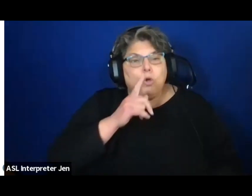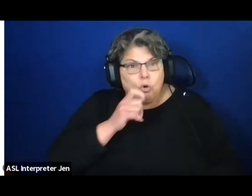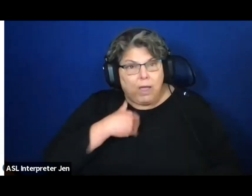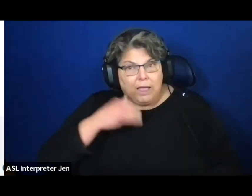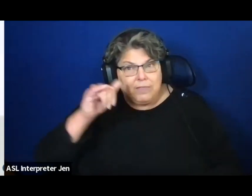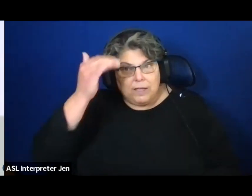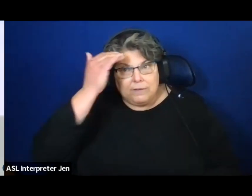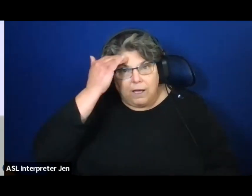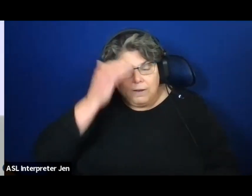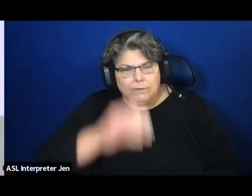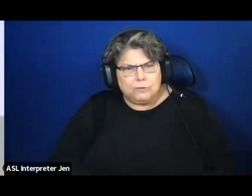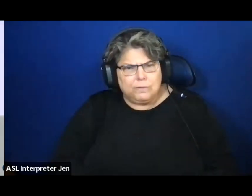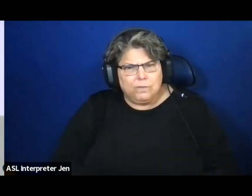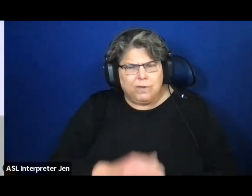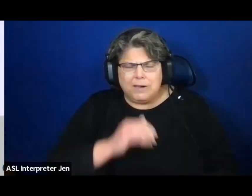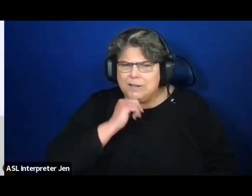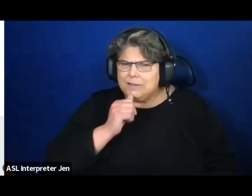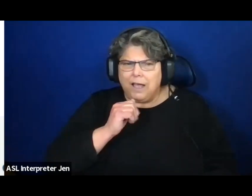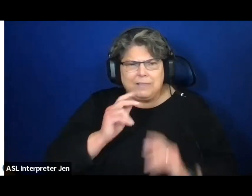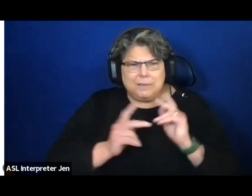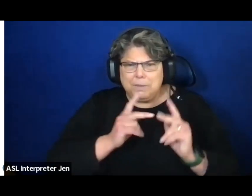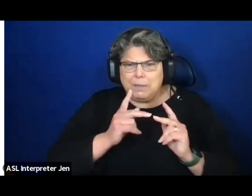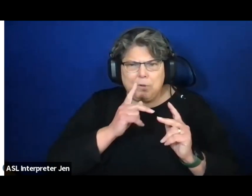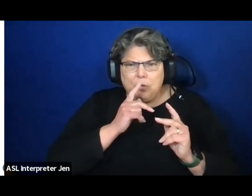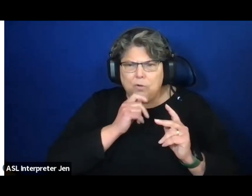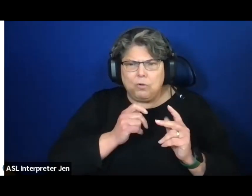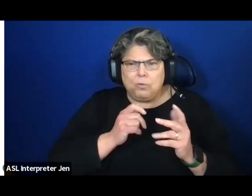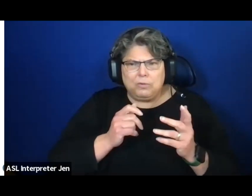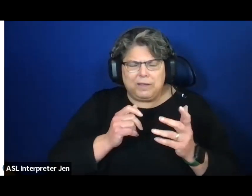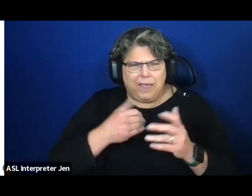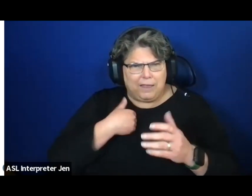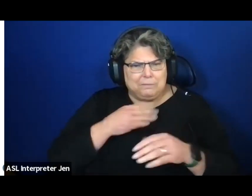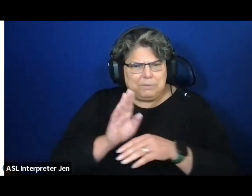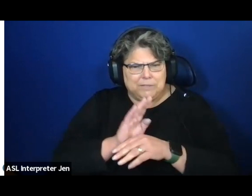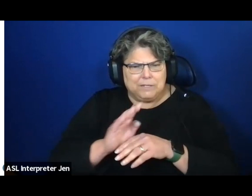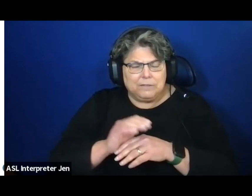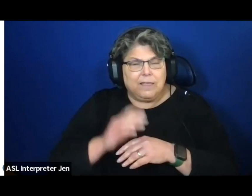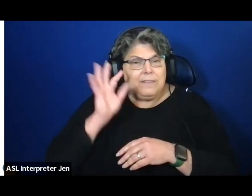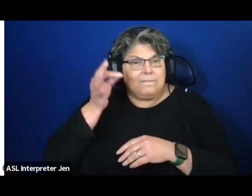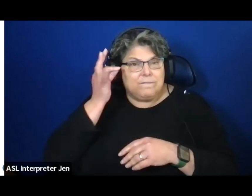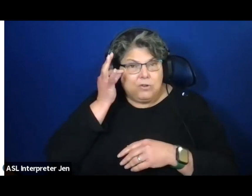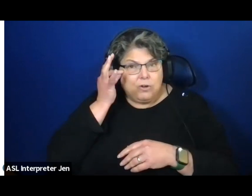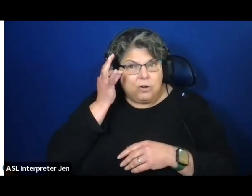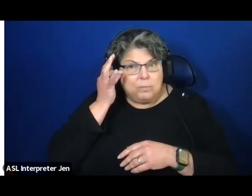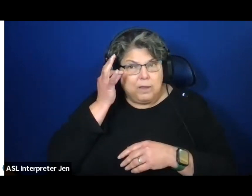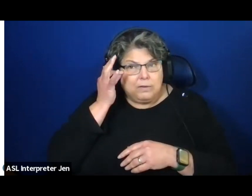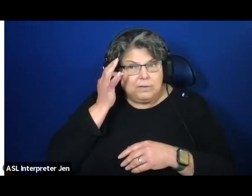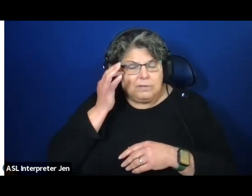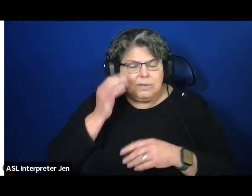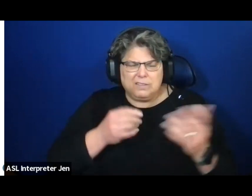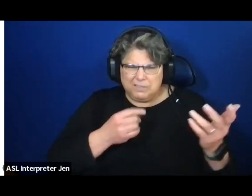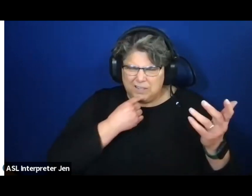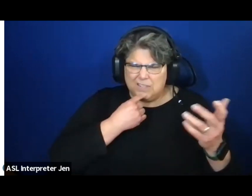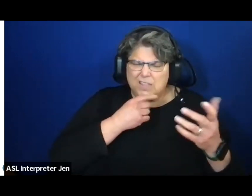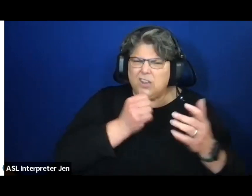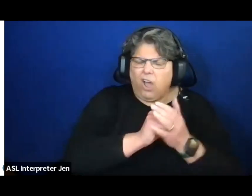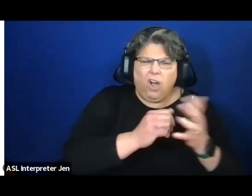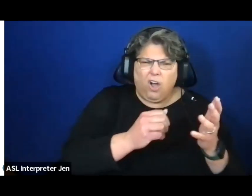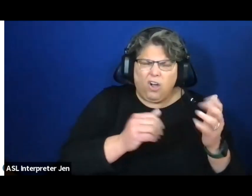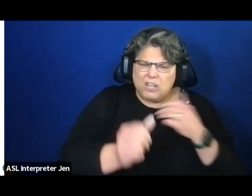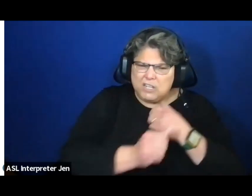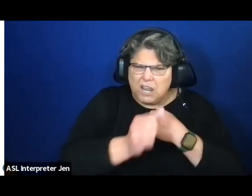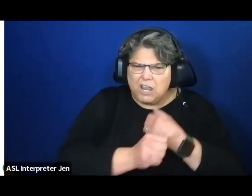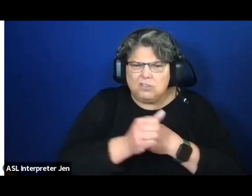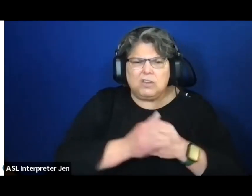It wasn't the people who were sitting now in the business. The federal government, they scheduled hemp, we got the document, everything was